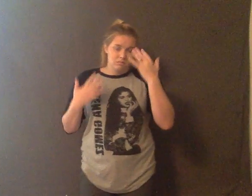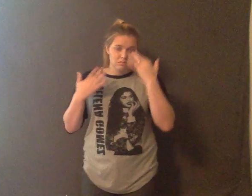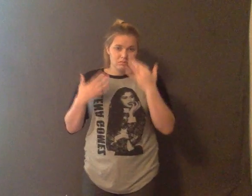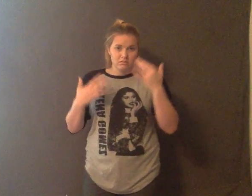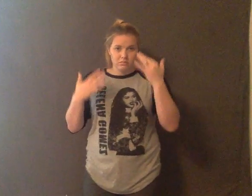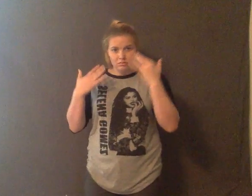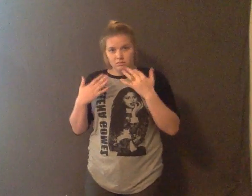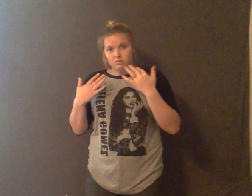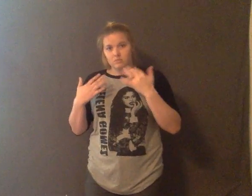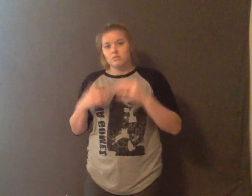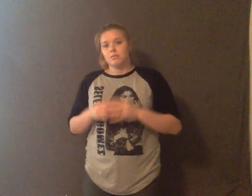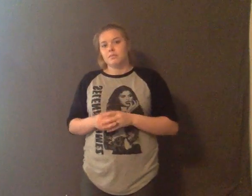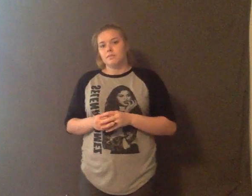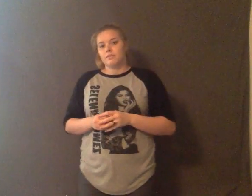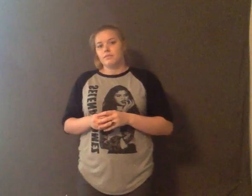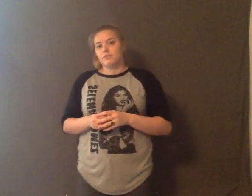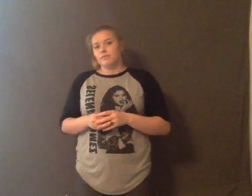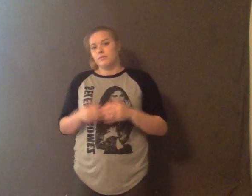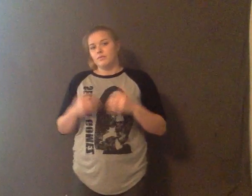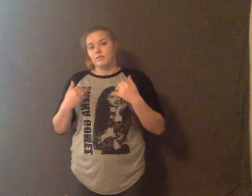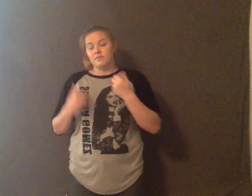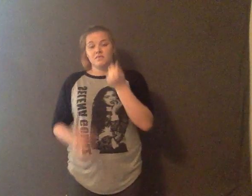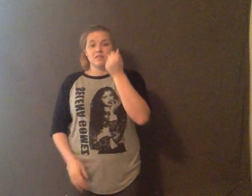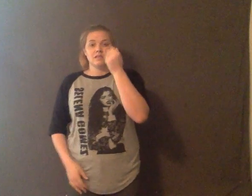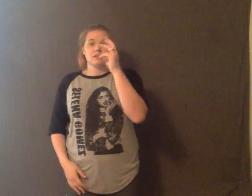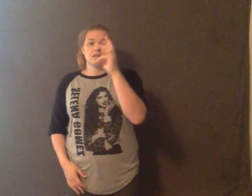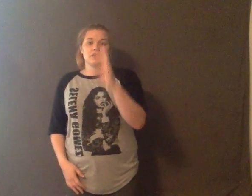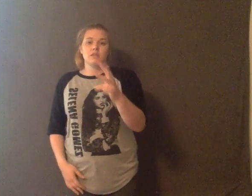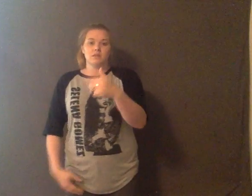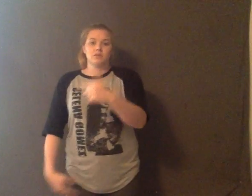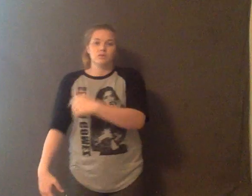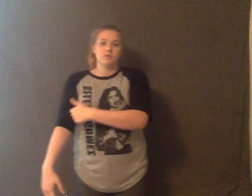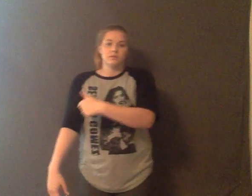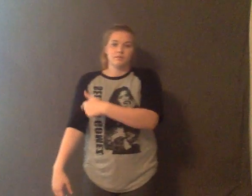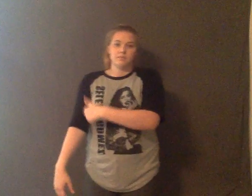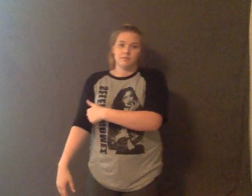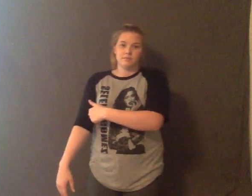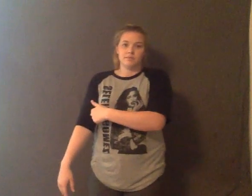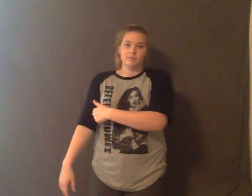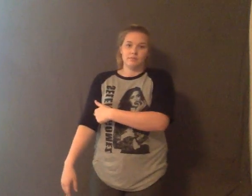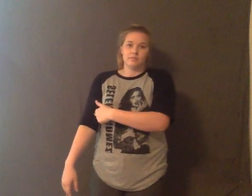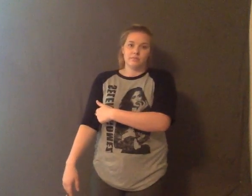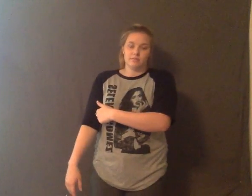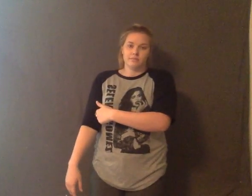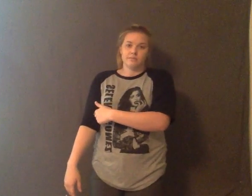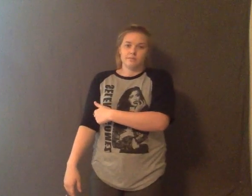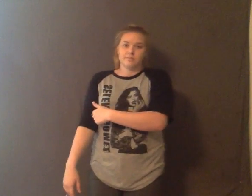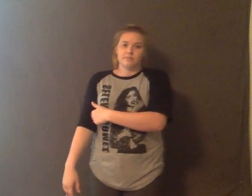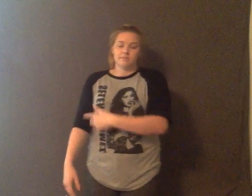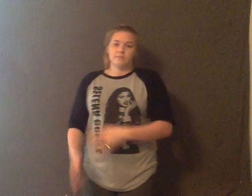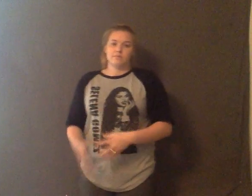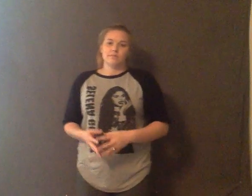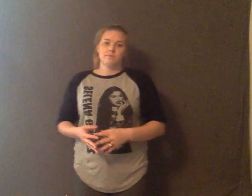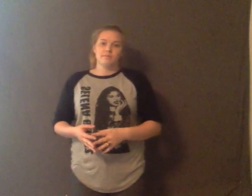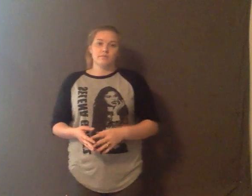hips. I'm taking about 16 drugs, not counting the insulin in the morning. I take insulin morning, insulin